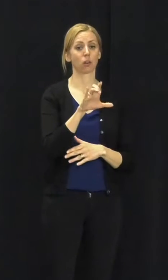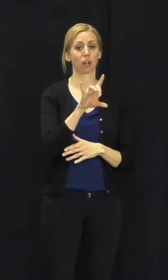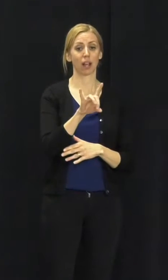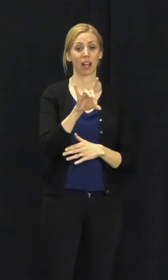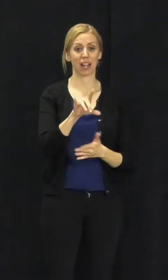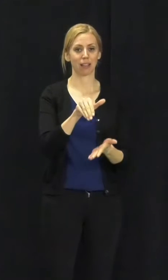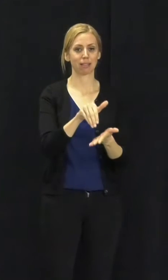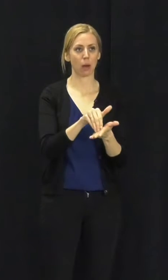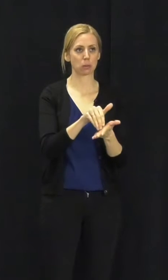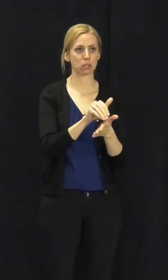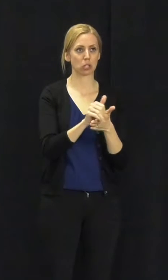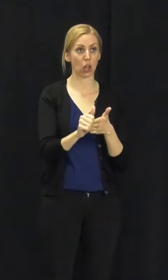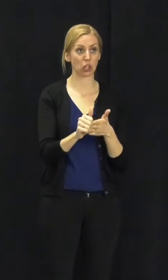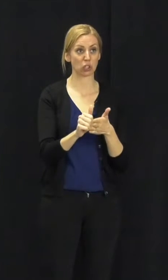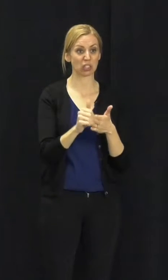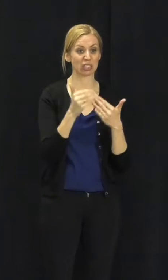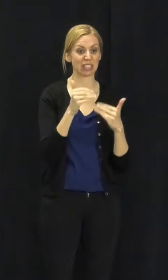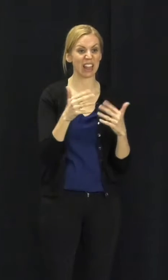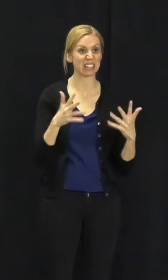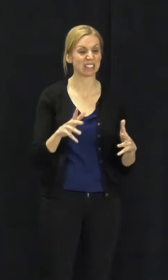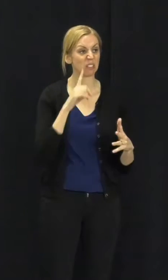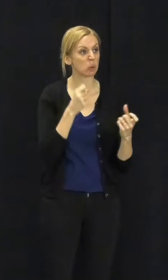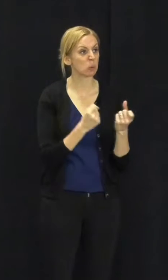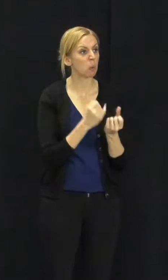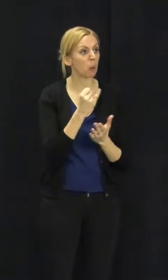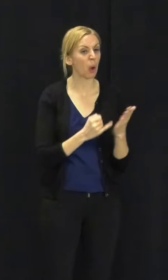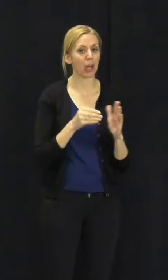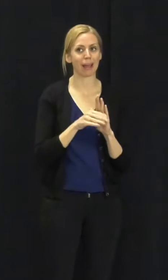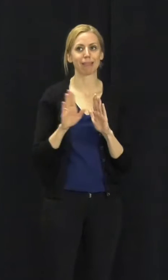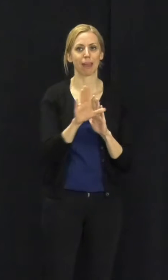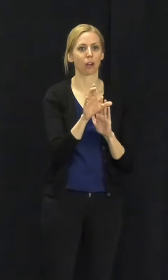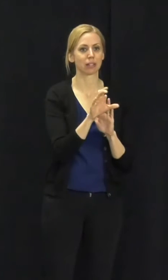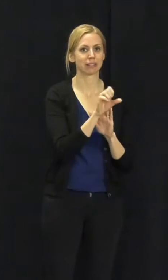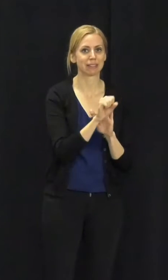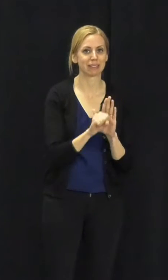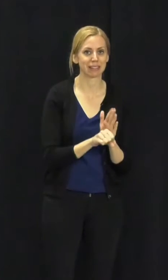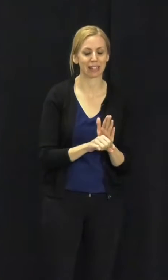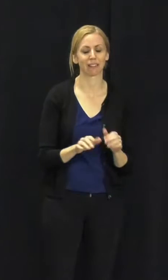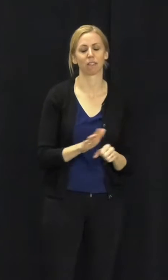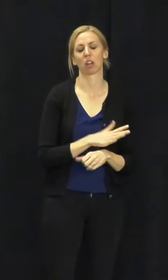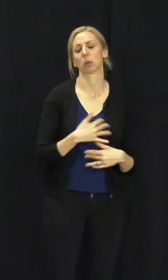on Friday. I hope many of you will be there. How many are planning to be there?